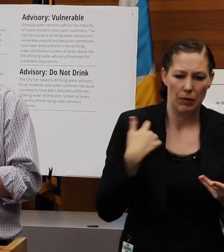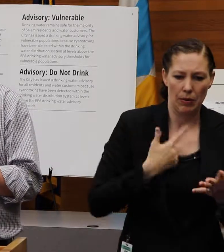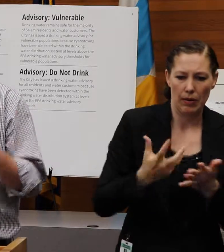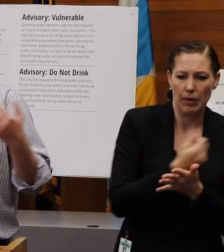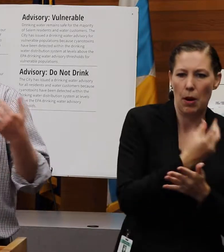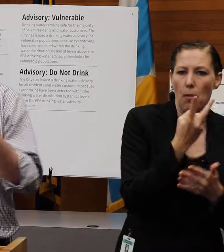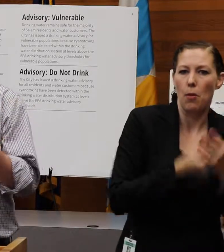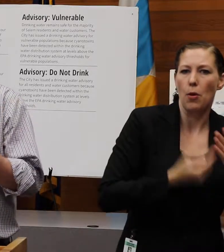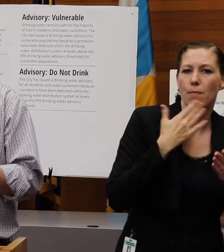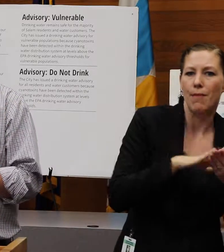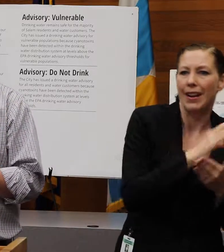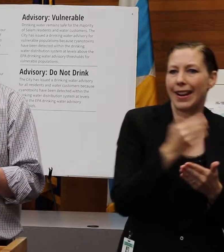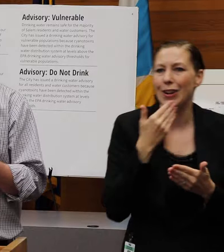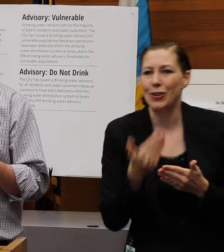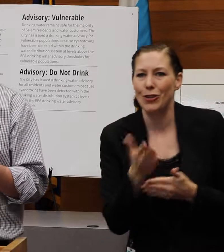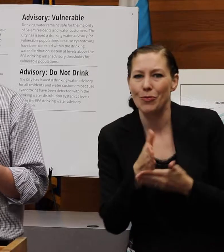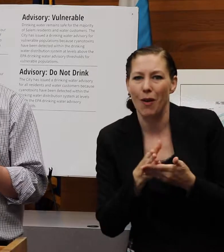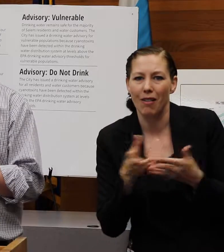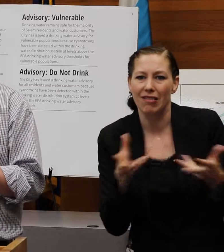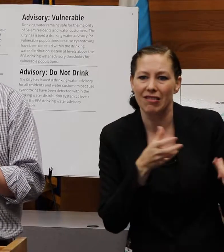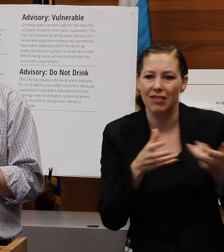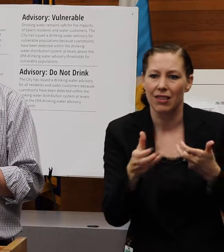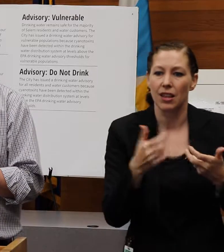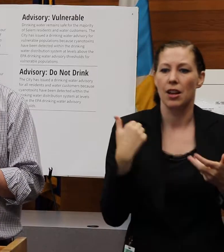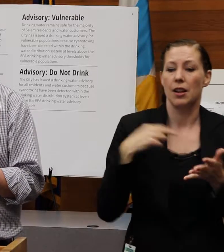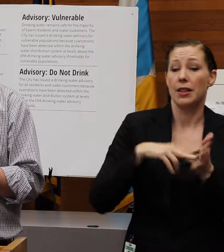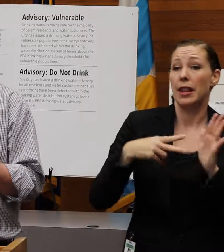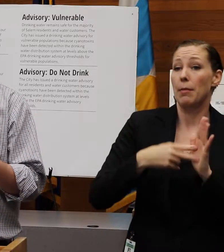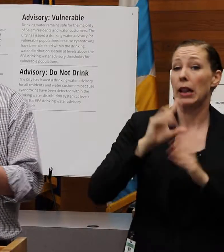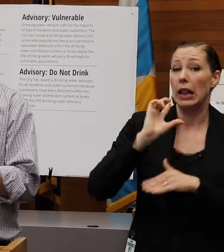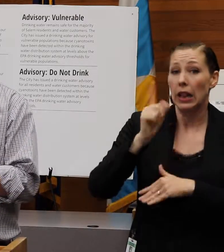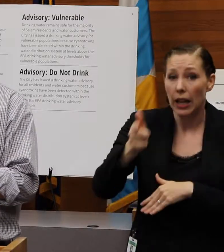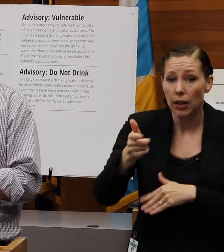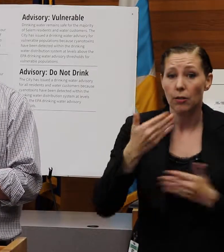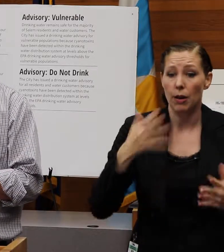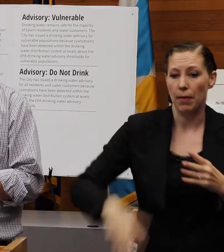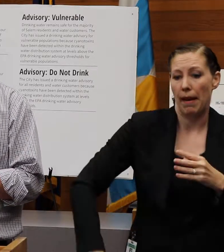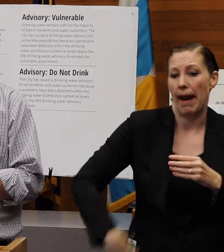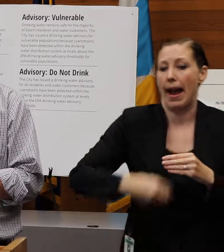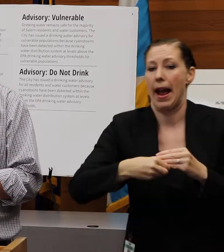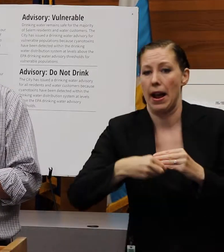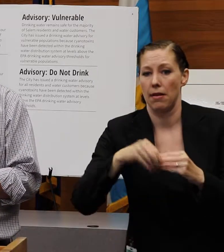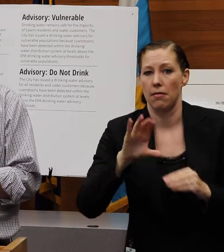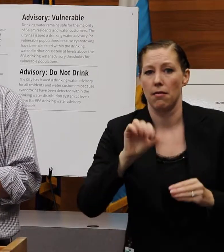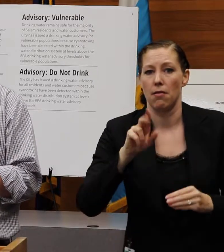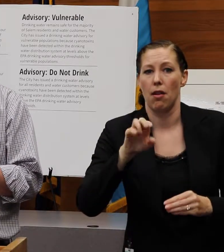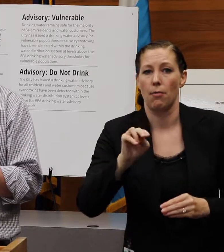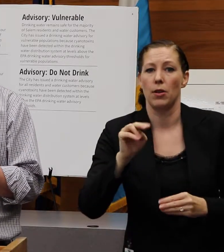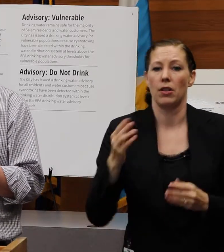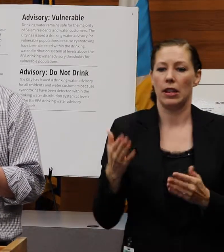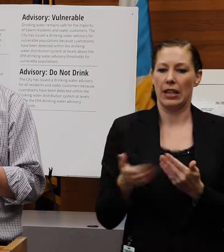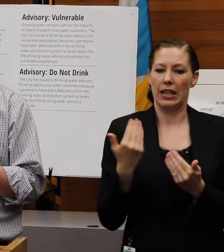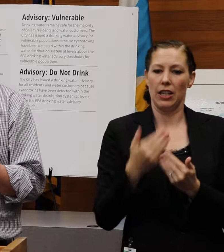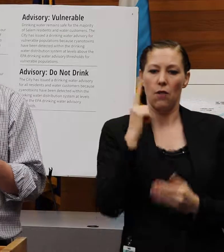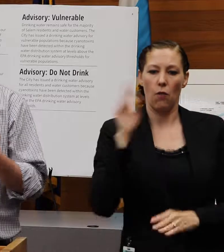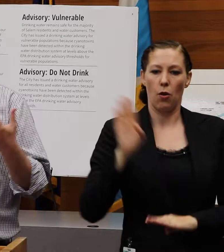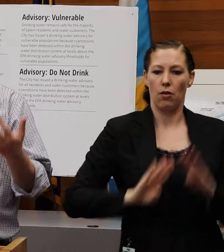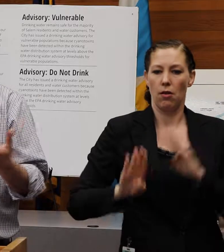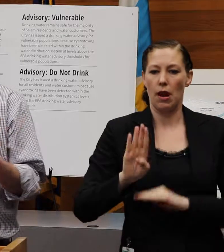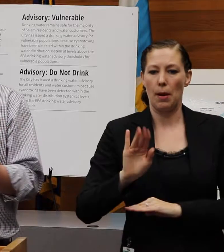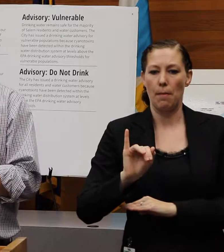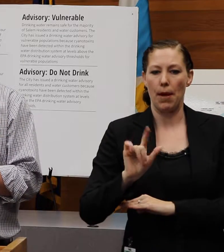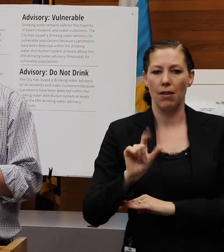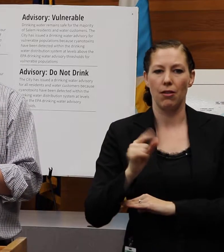or amend the water by dosing some carbon that's biologically available to the bacteria on the filters. And that would be something